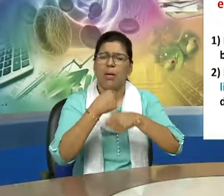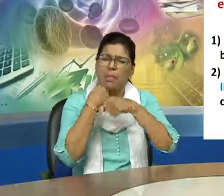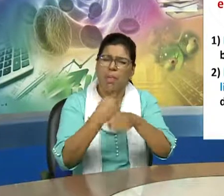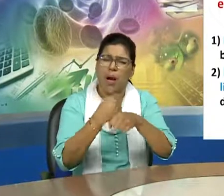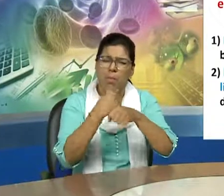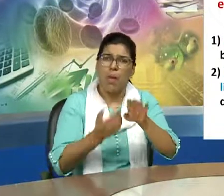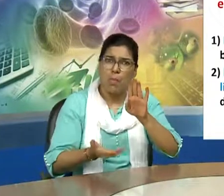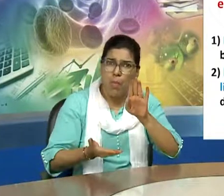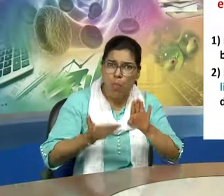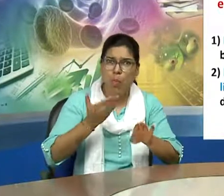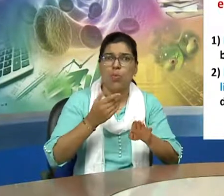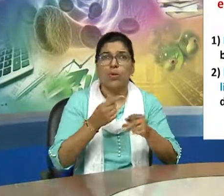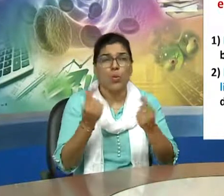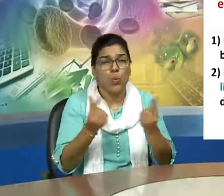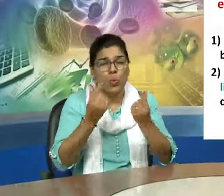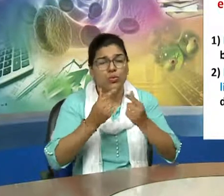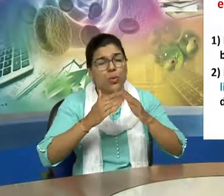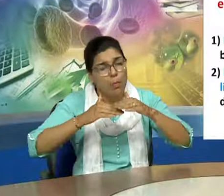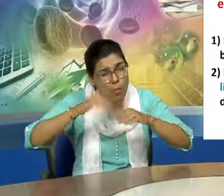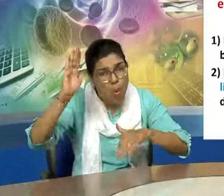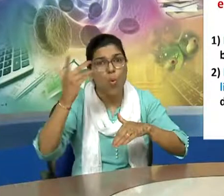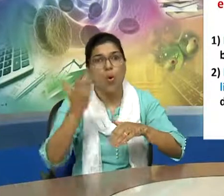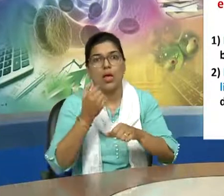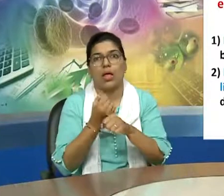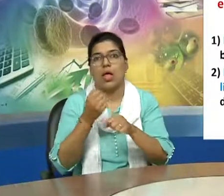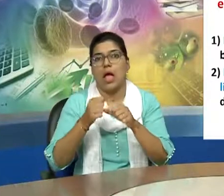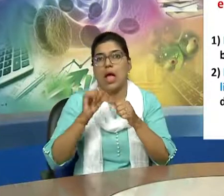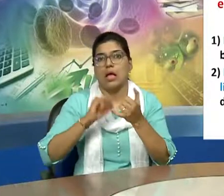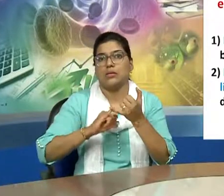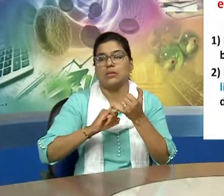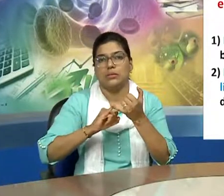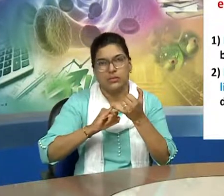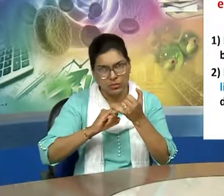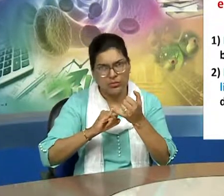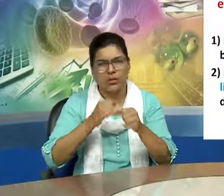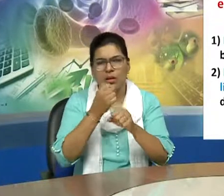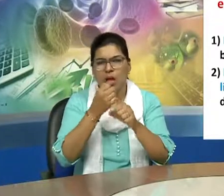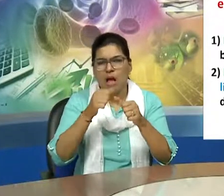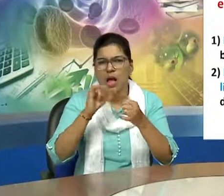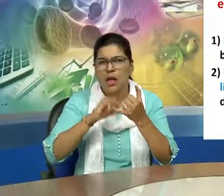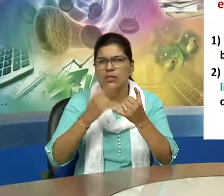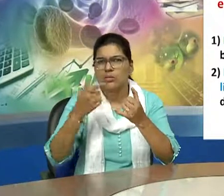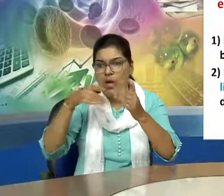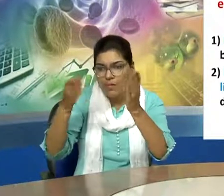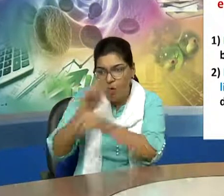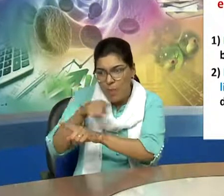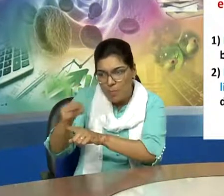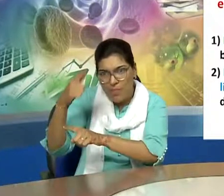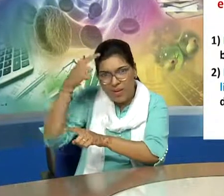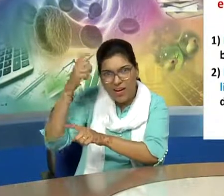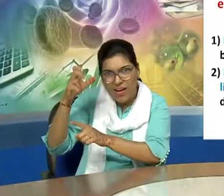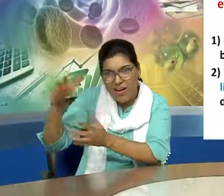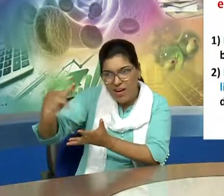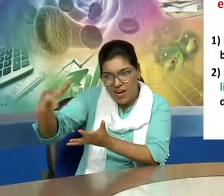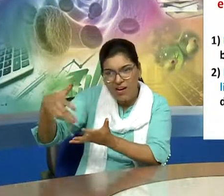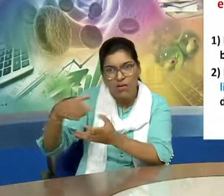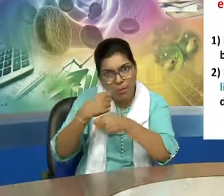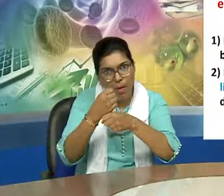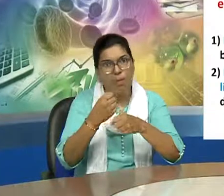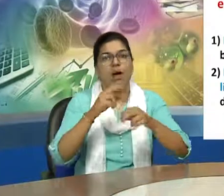established. The second point is explaining that the industries generate a lot of